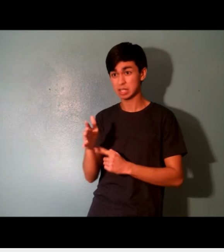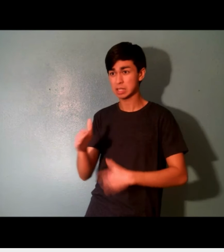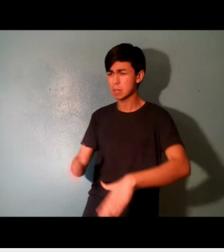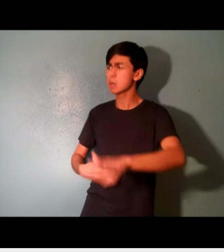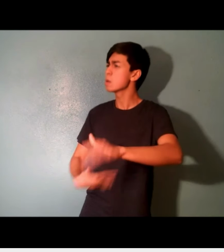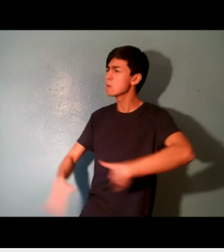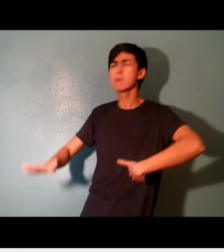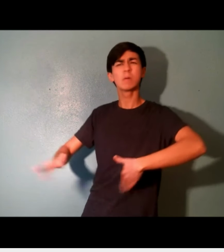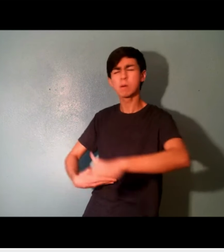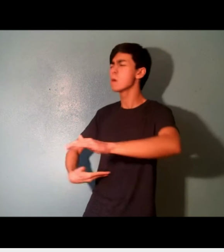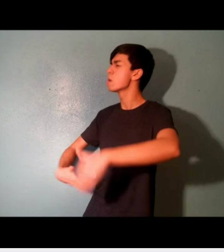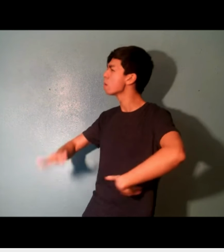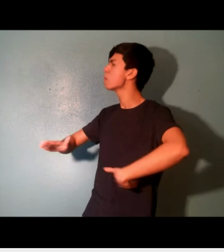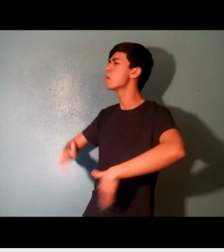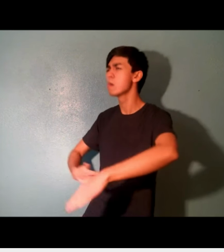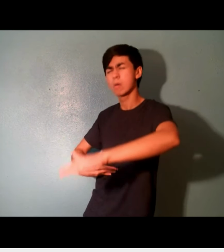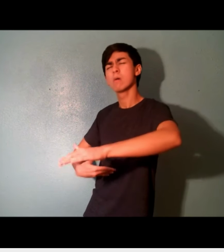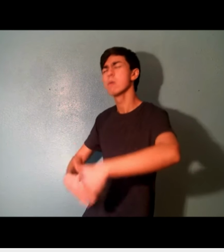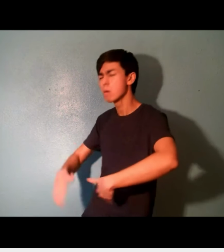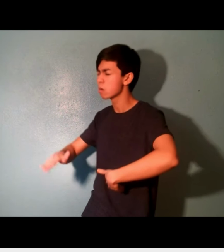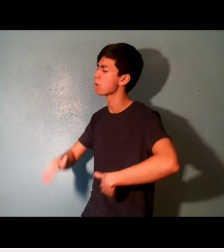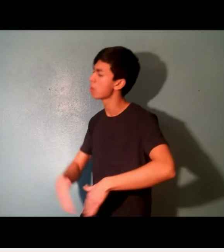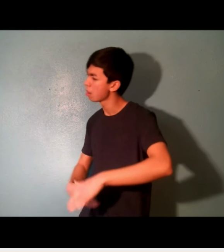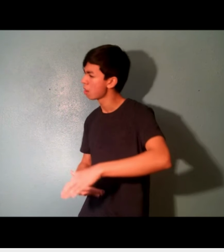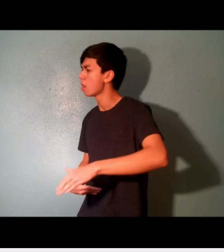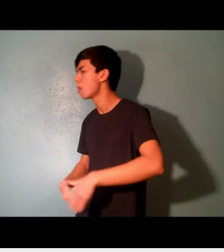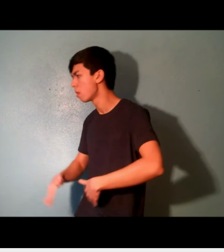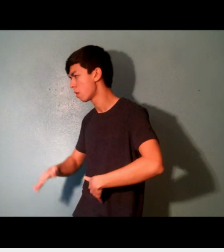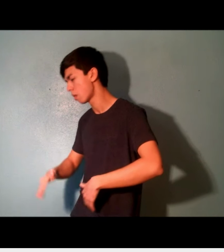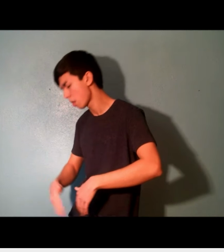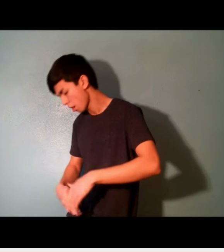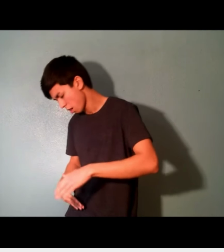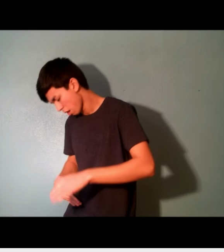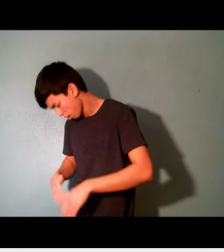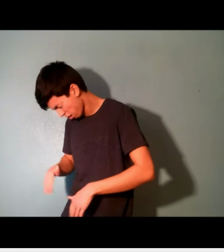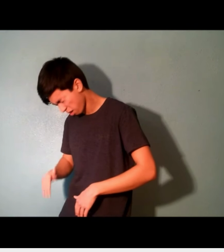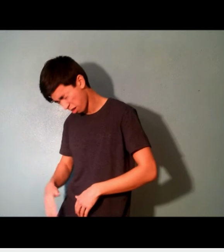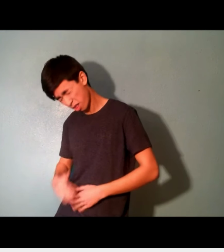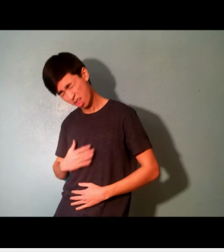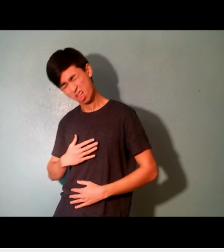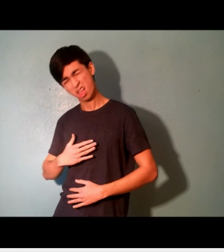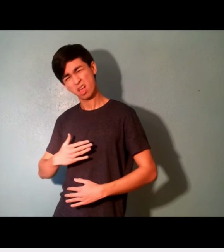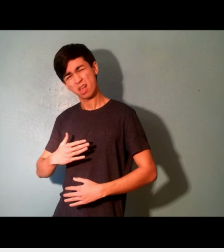So in the future, 5 minutes. He's running. He's getting tired.